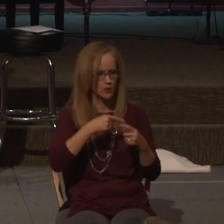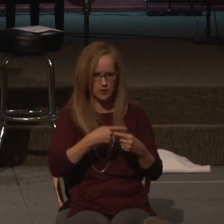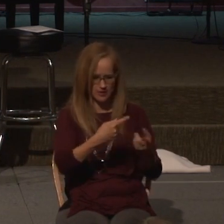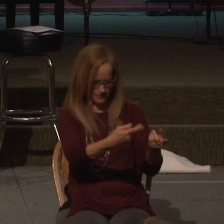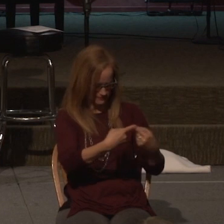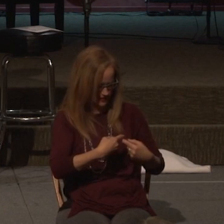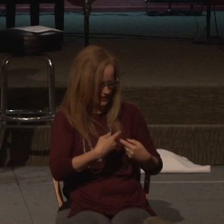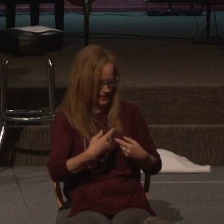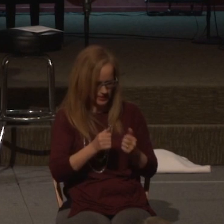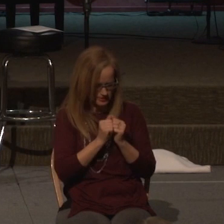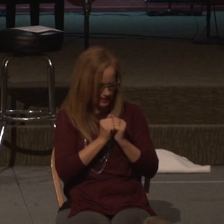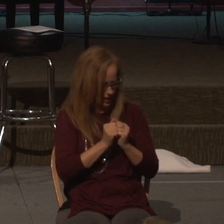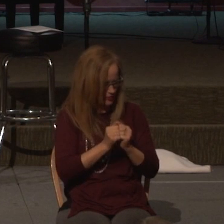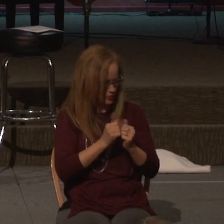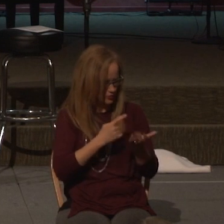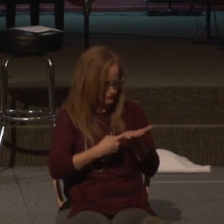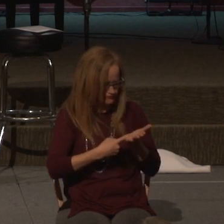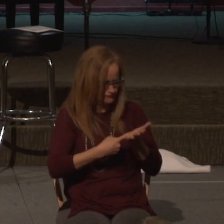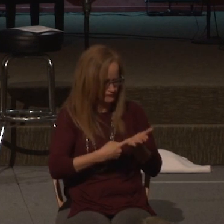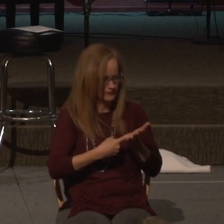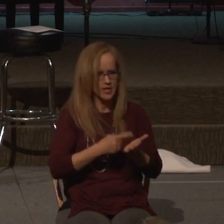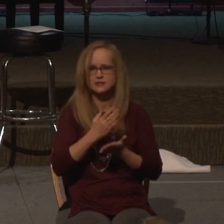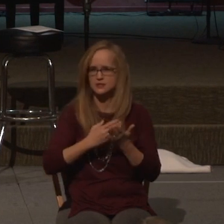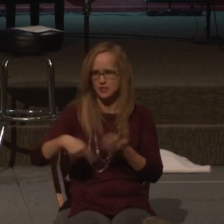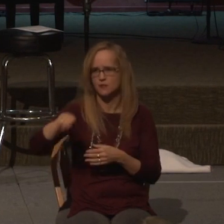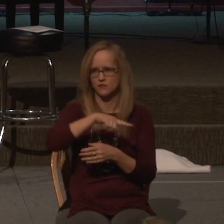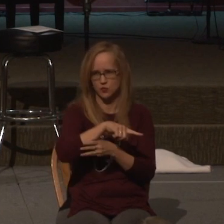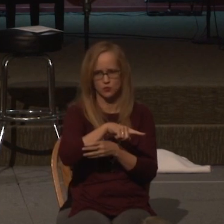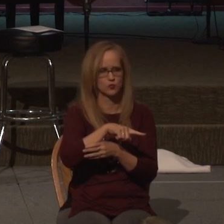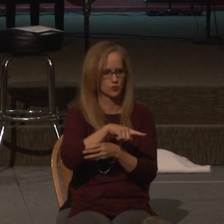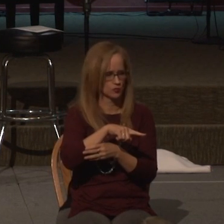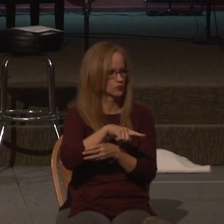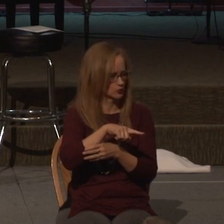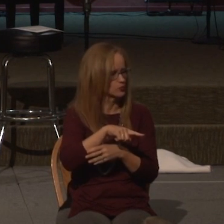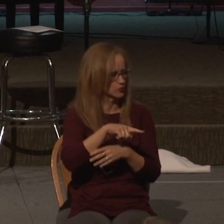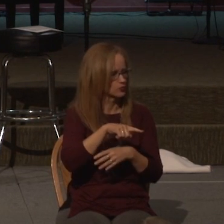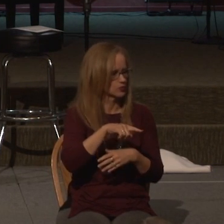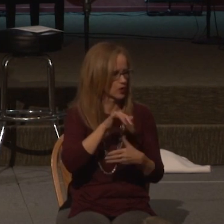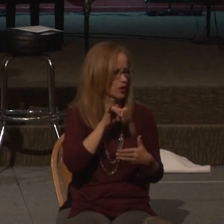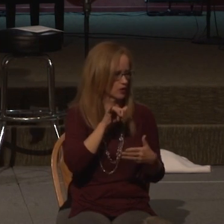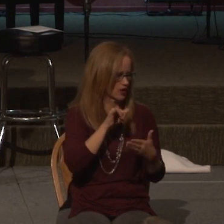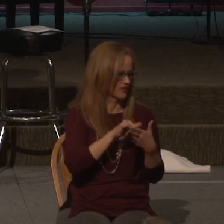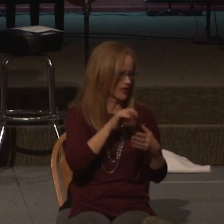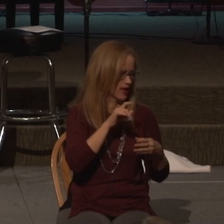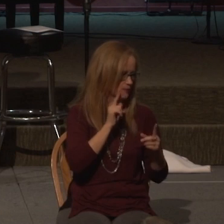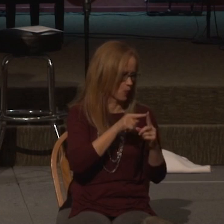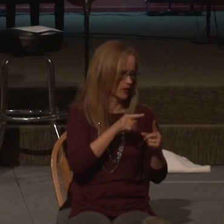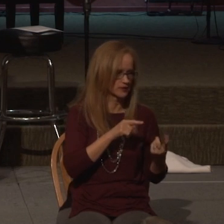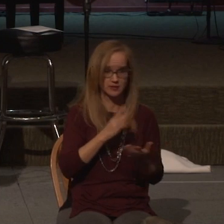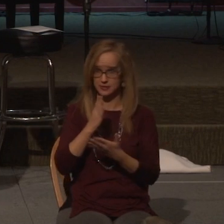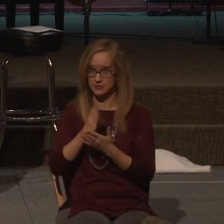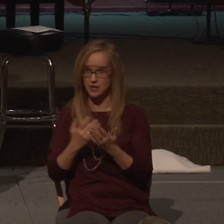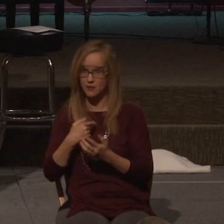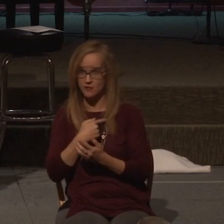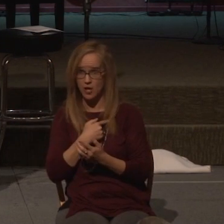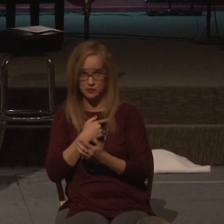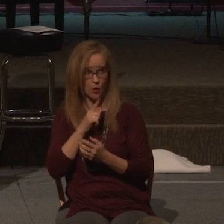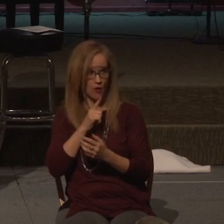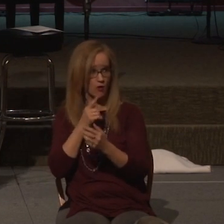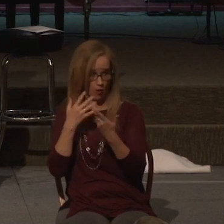talk that through. Some of you are there. Some of us are at a point where we are following